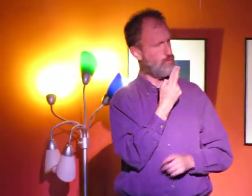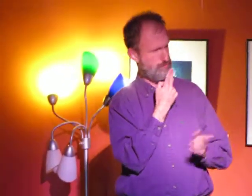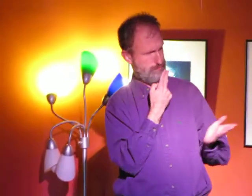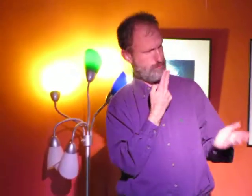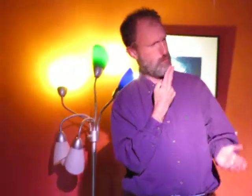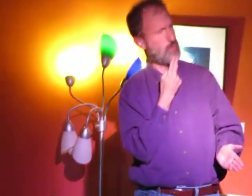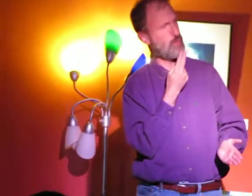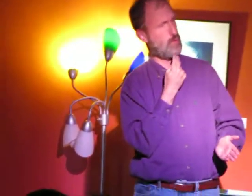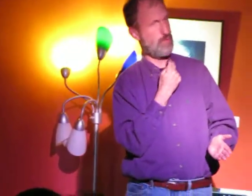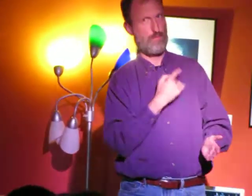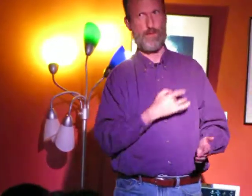cute.